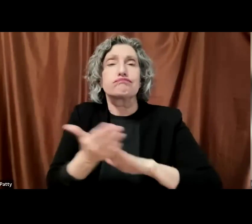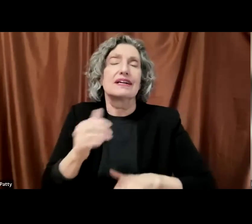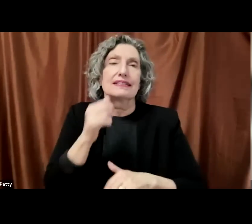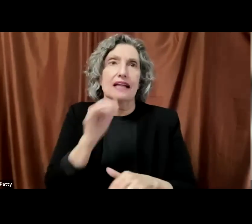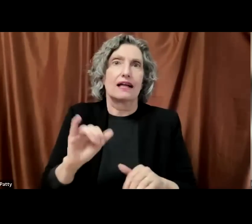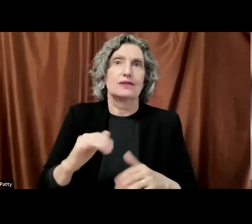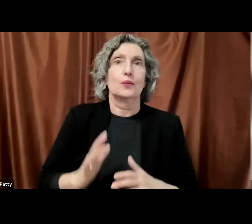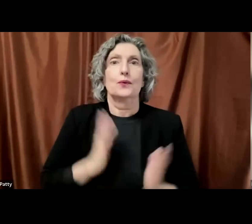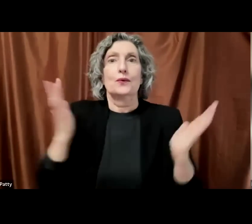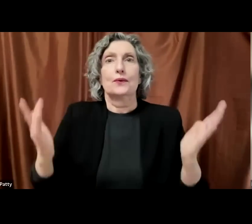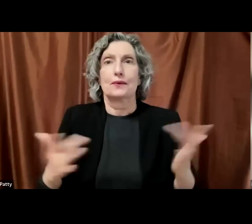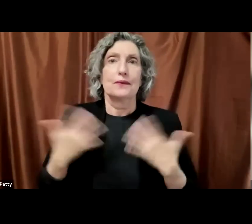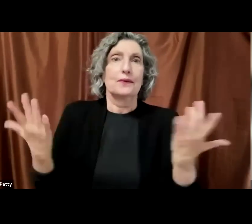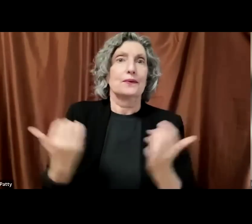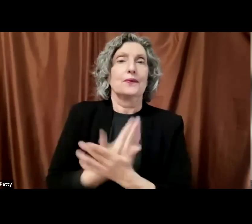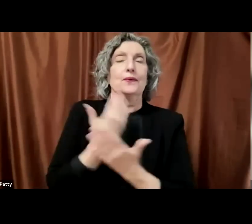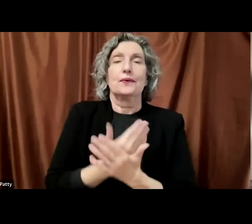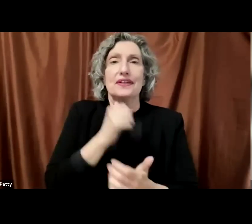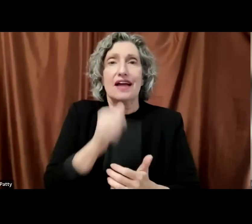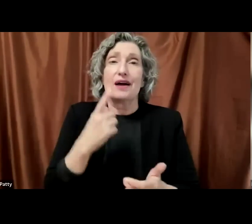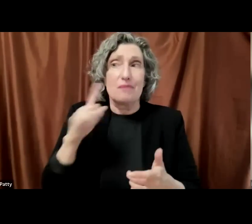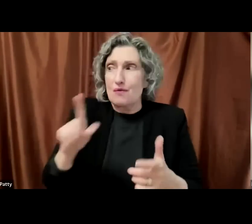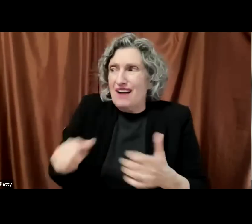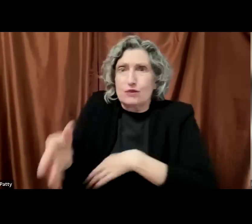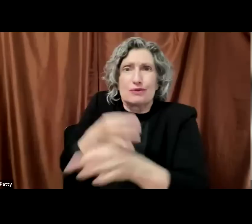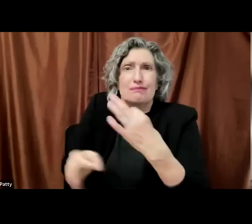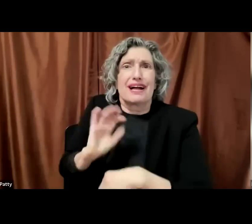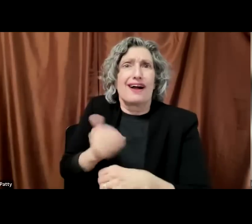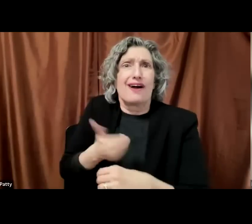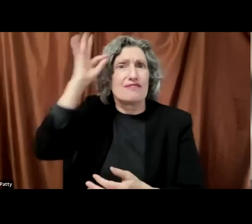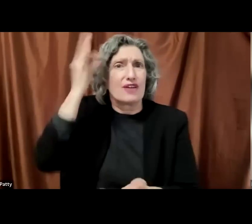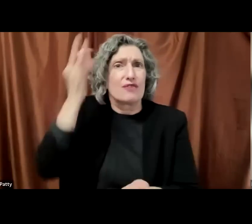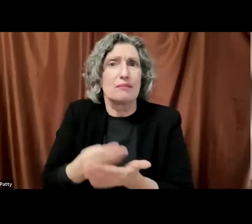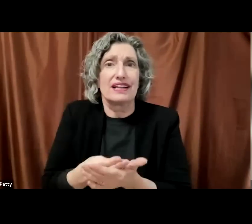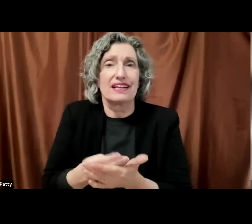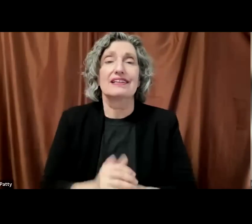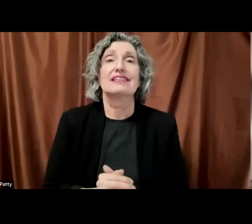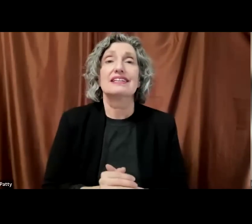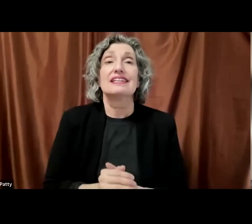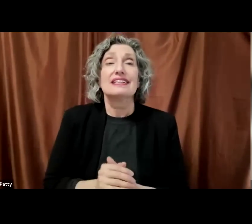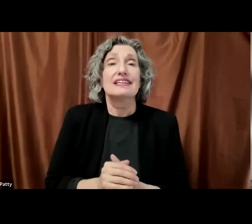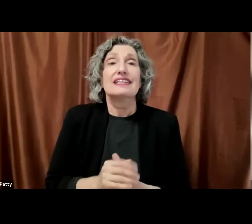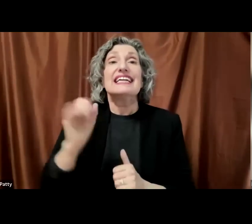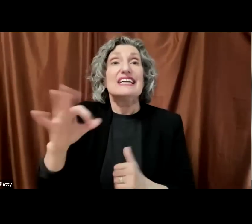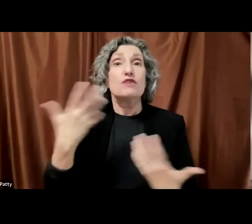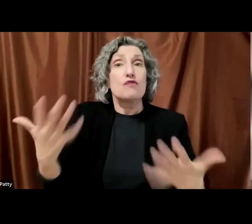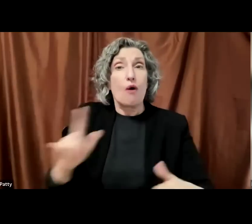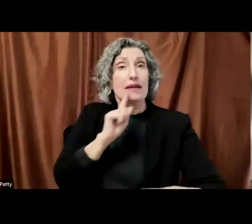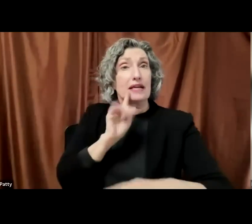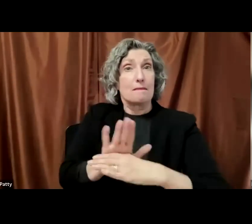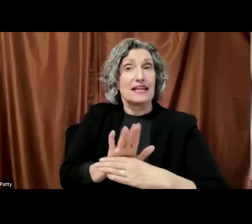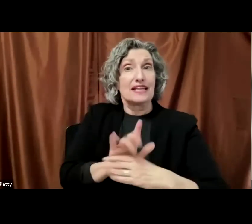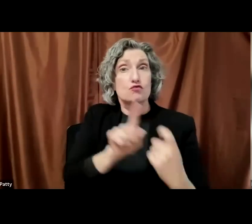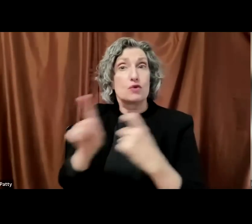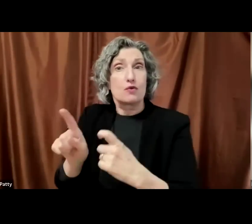funding sources are being disrupted or cut. Give committed grants early. Release restrictions on existing